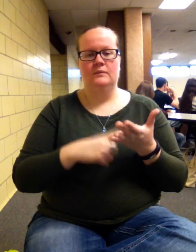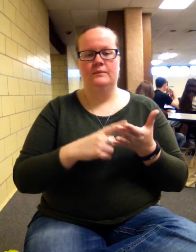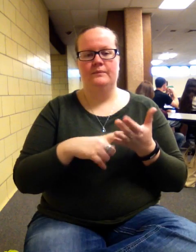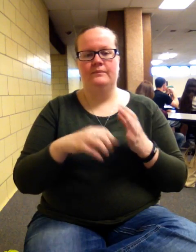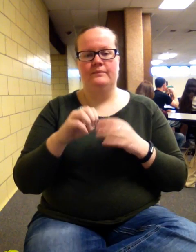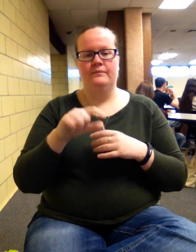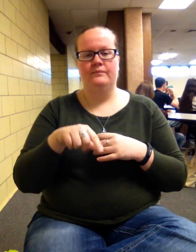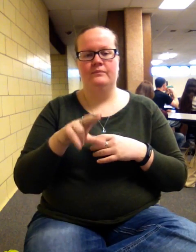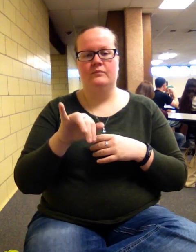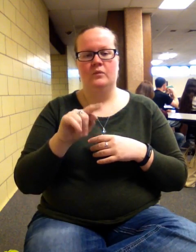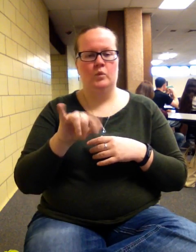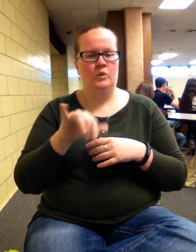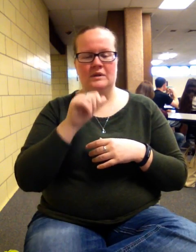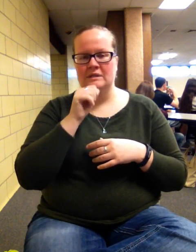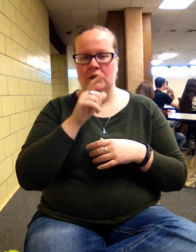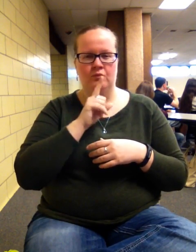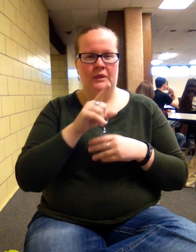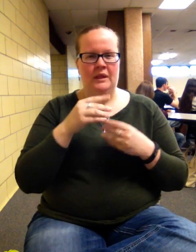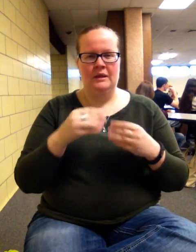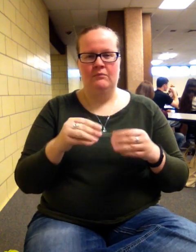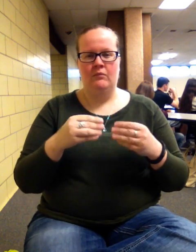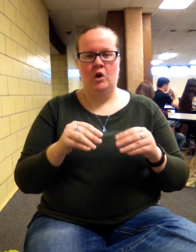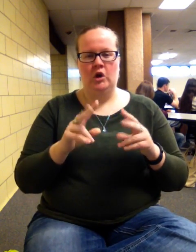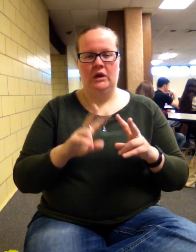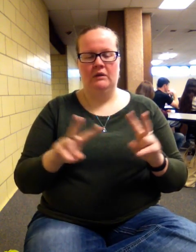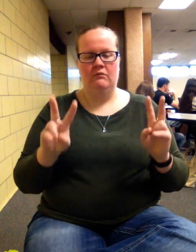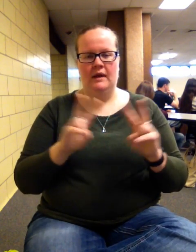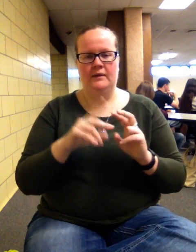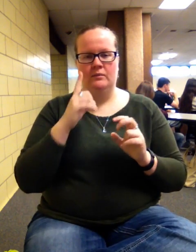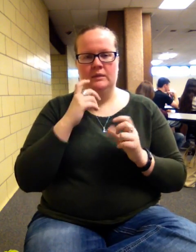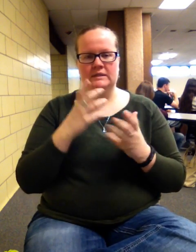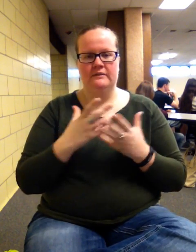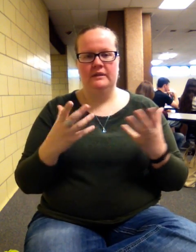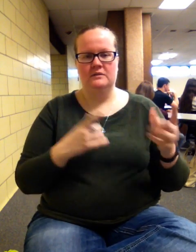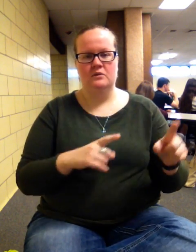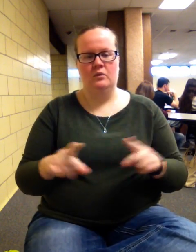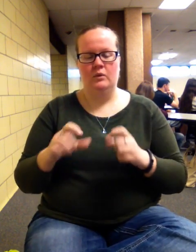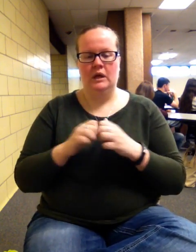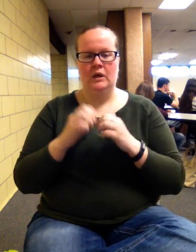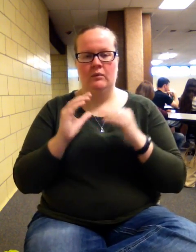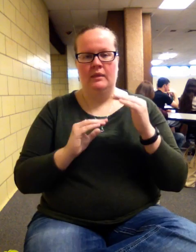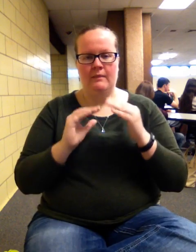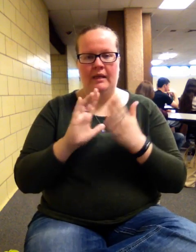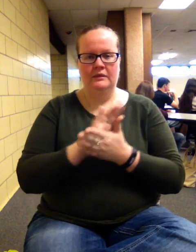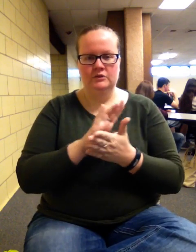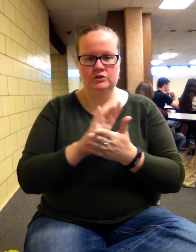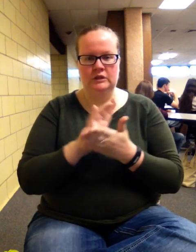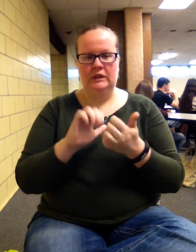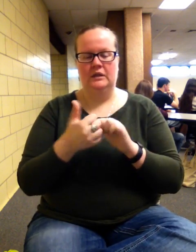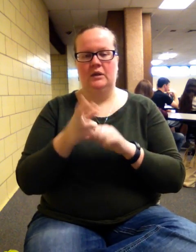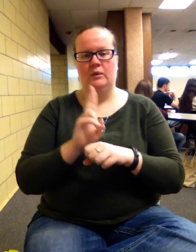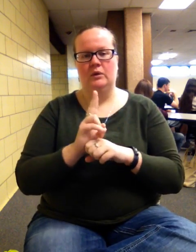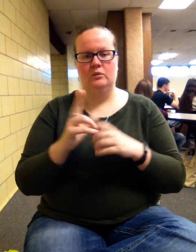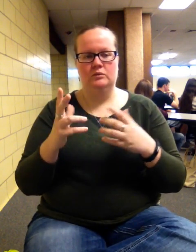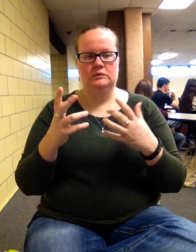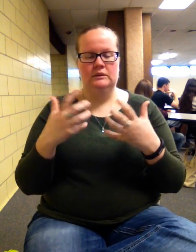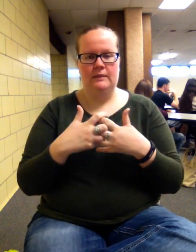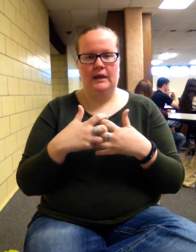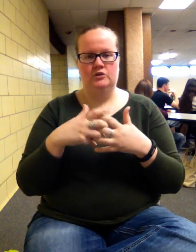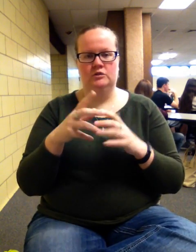always necessarily market value because of things that are going on in the balance sheet and how we use the matching principle of accounting. So